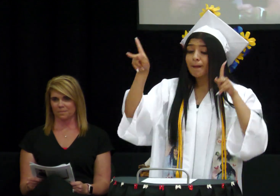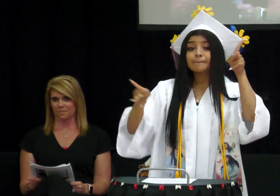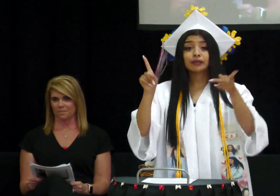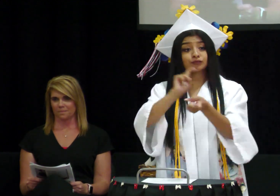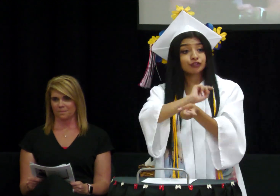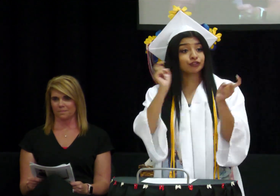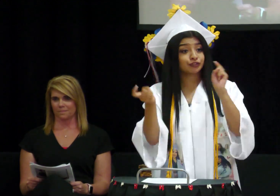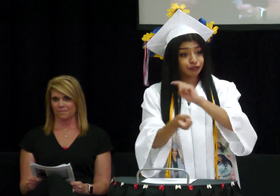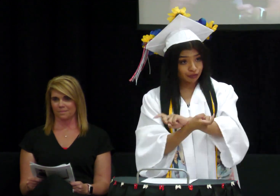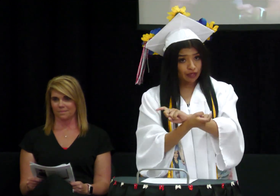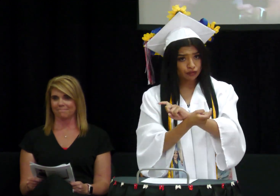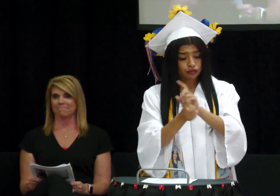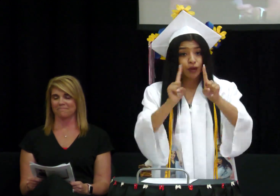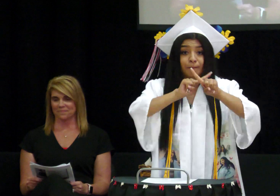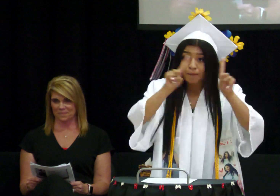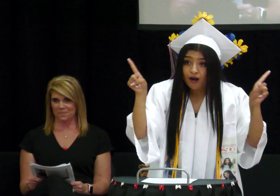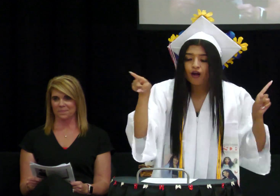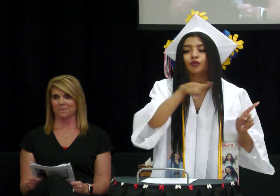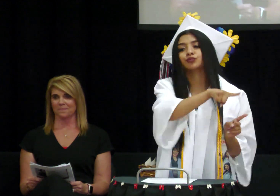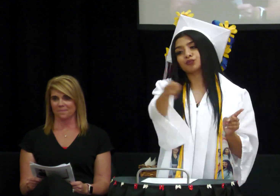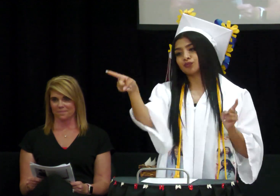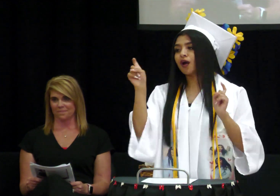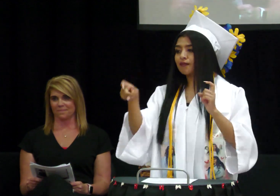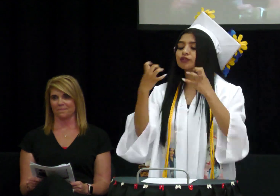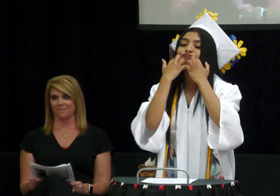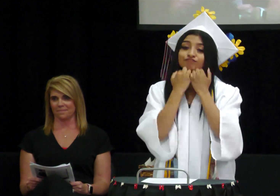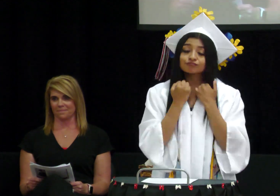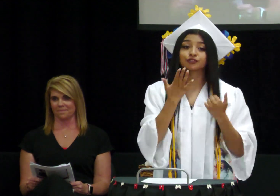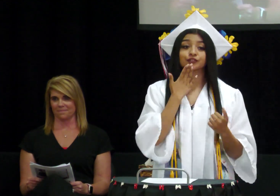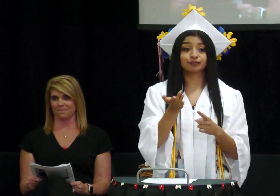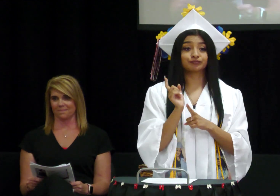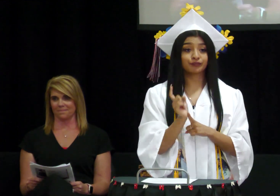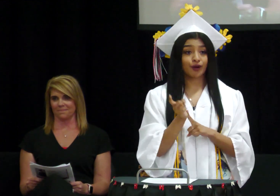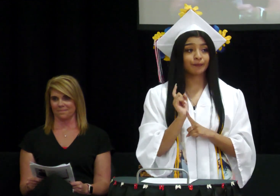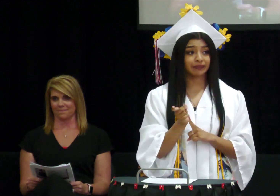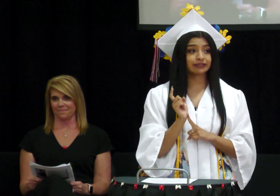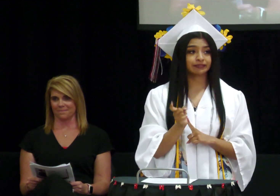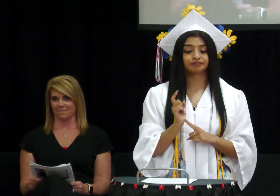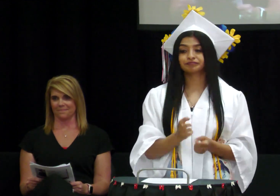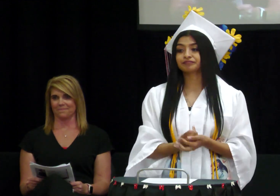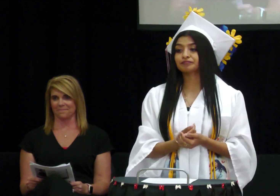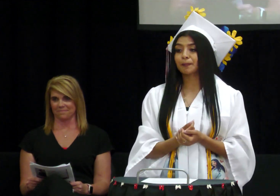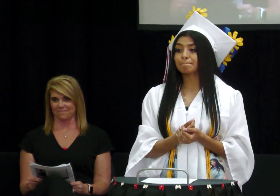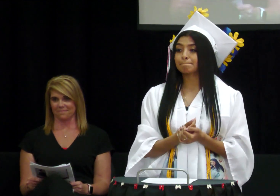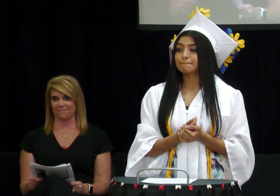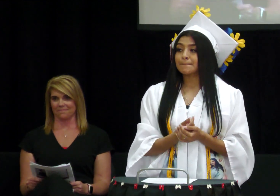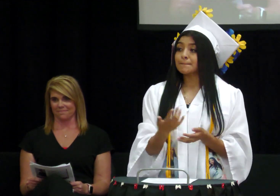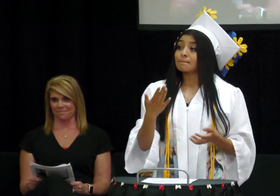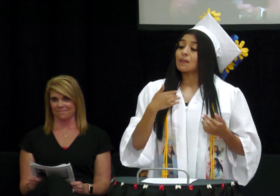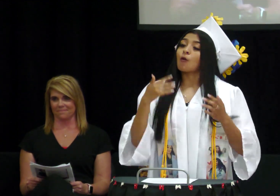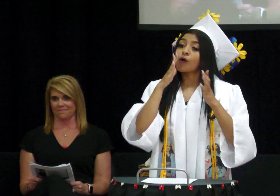You know, people say, hey, you know, people grow, people change, but you have to just remember those good times, cherish those good